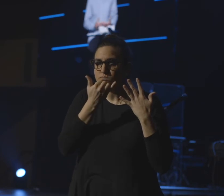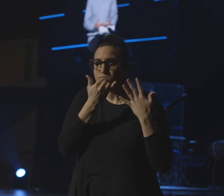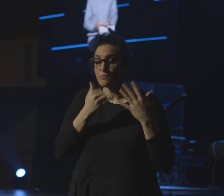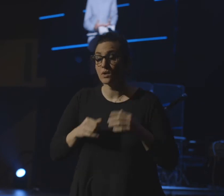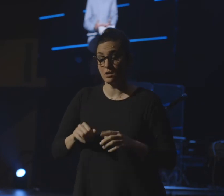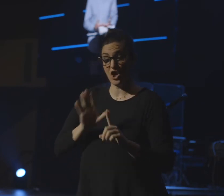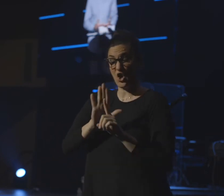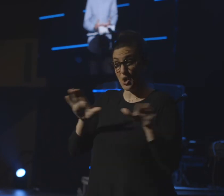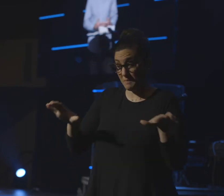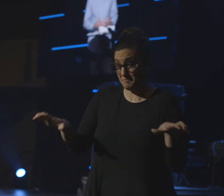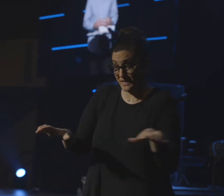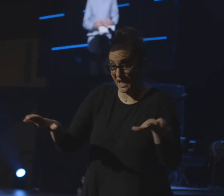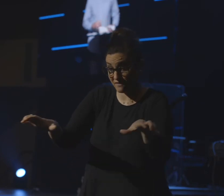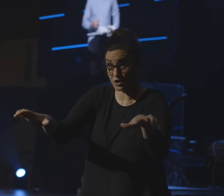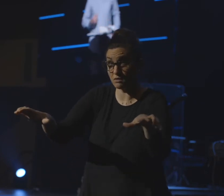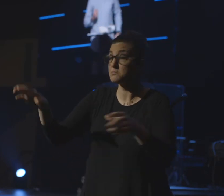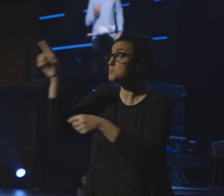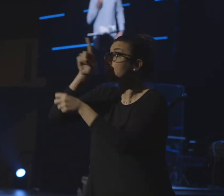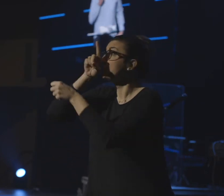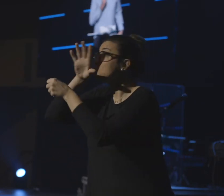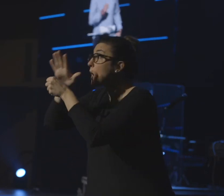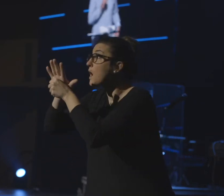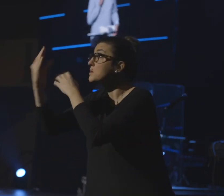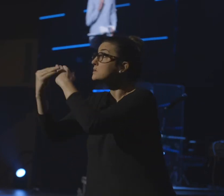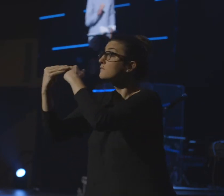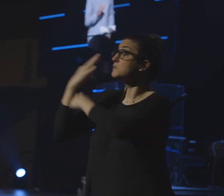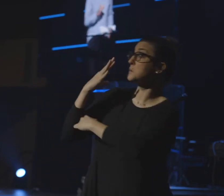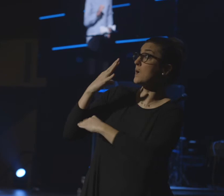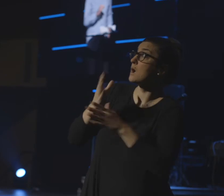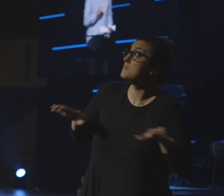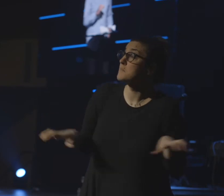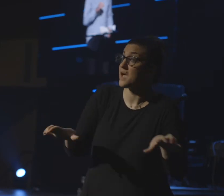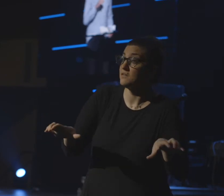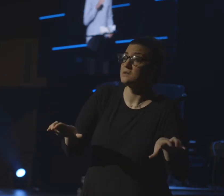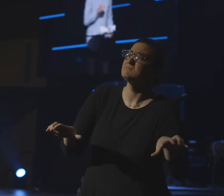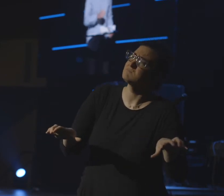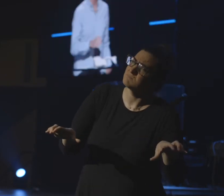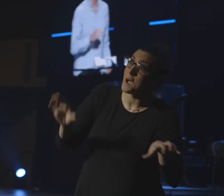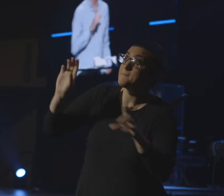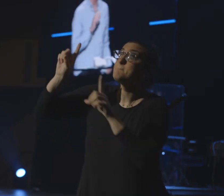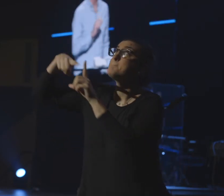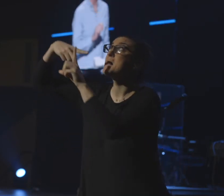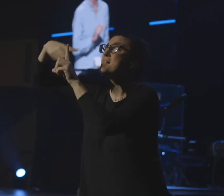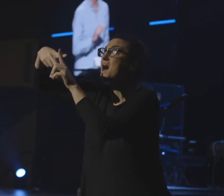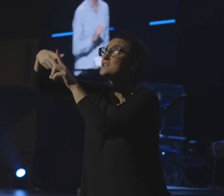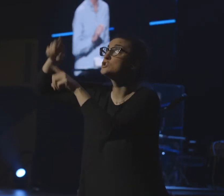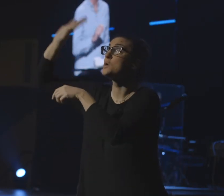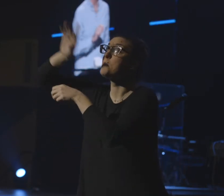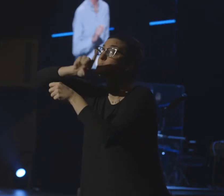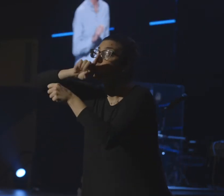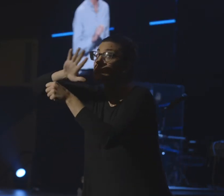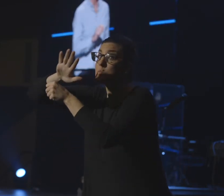the promise. It's motivated by the increased anguish that the promise